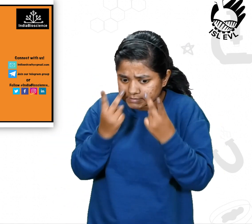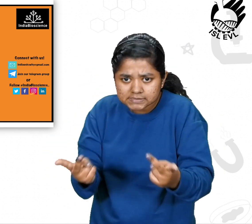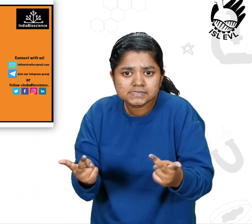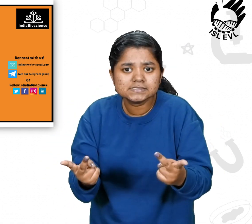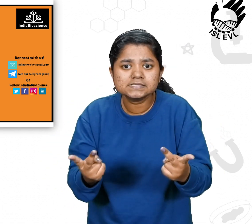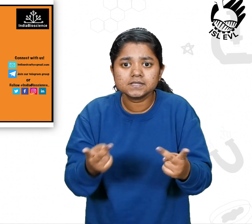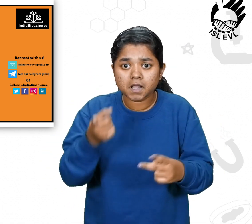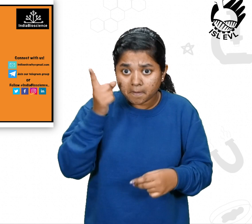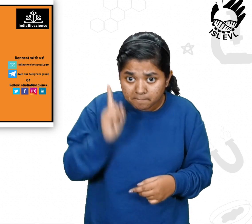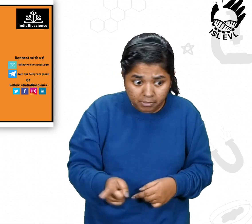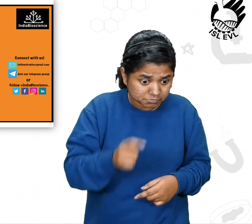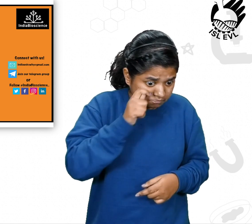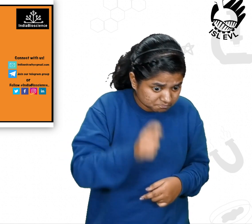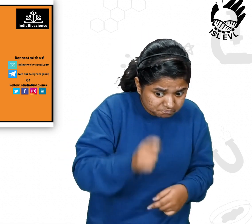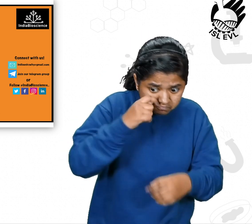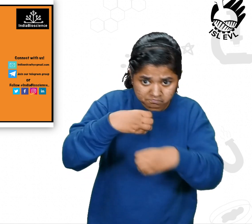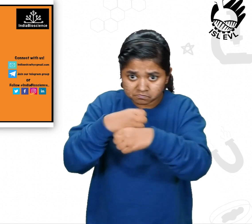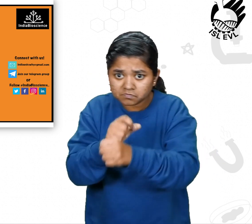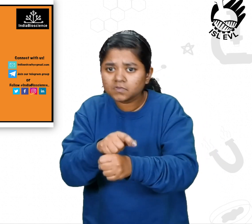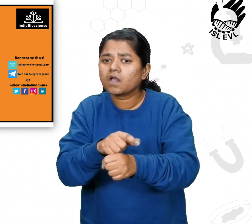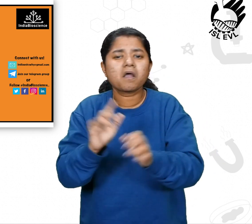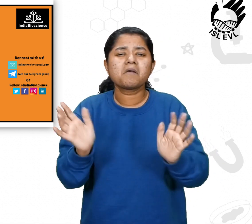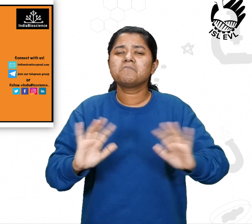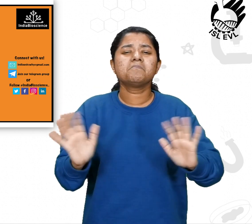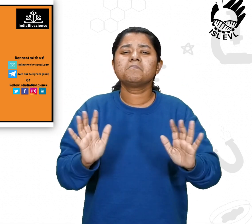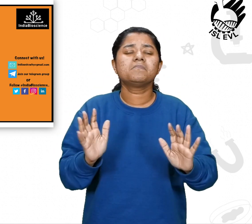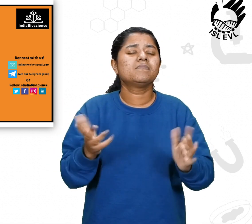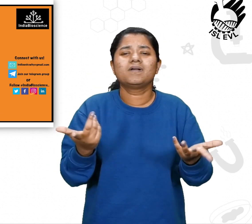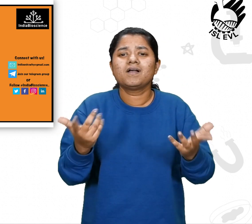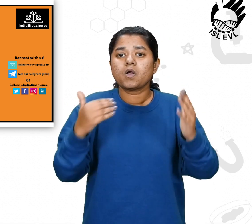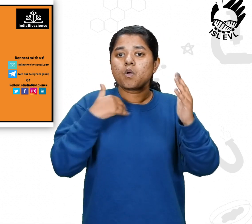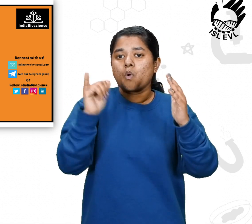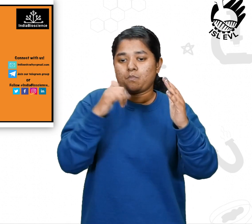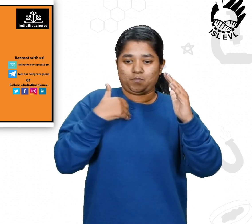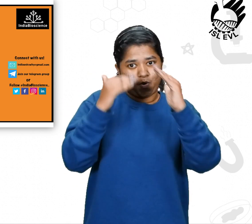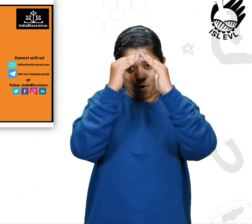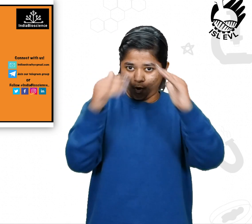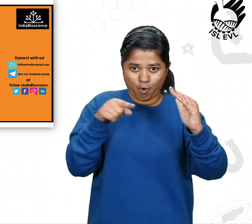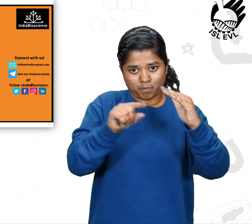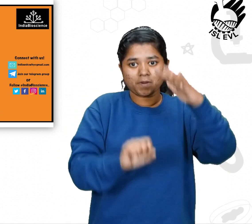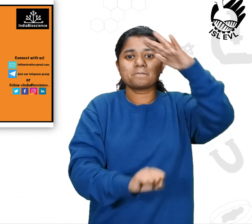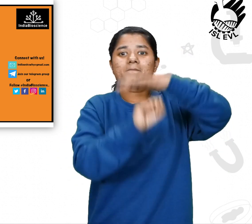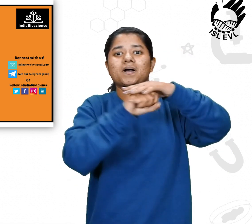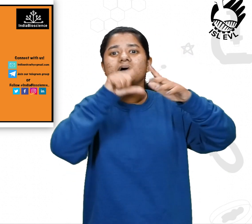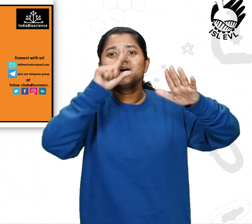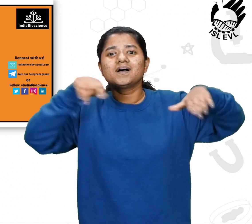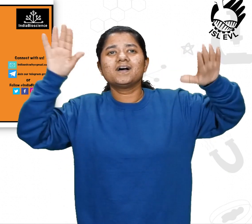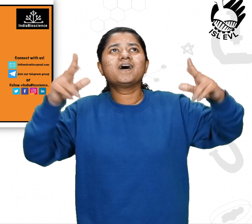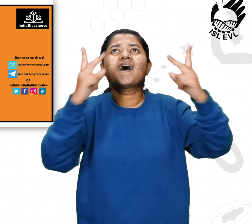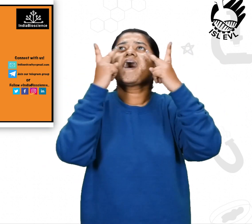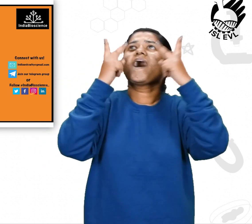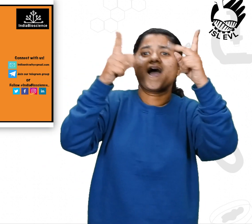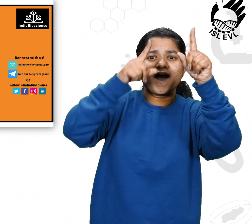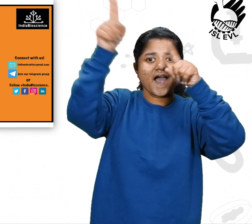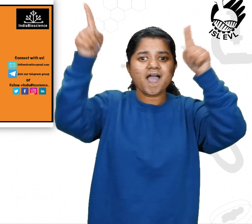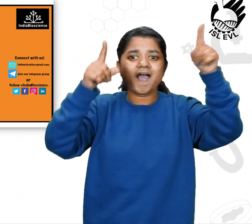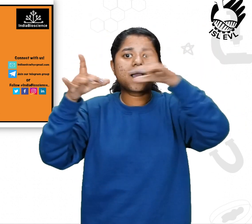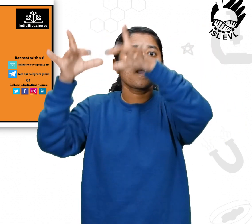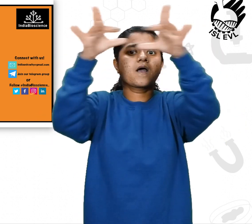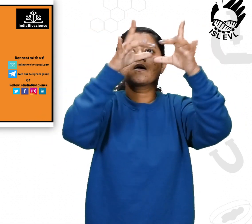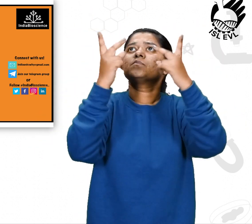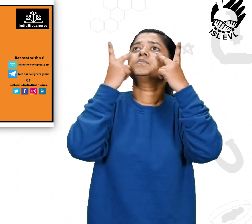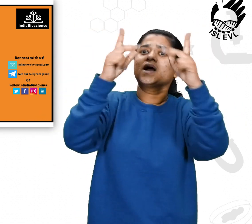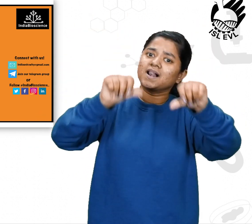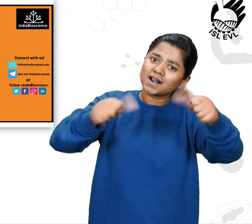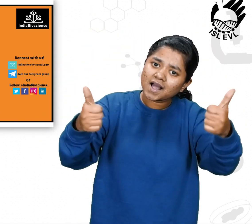eyes, you don't need a microscope to observe birds flying, on your terrace, or even could